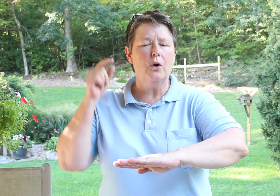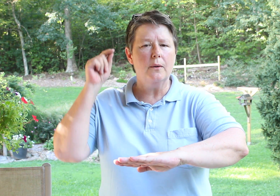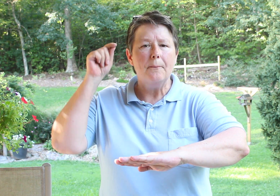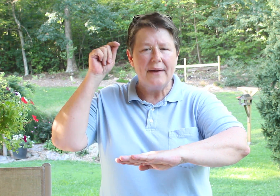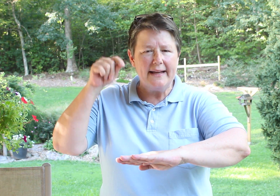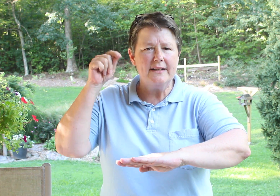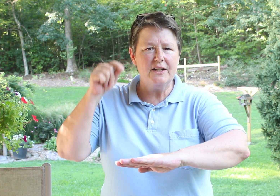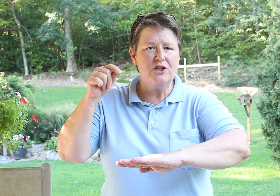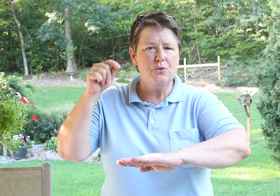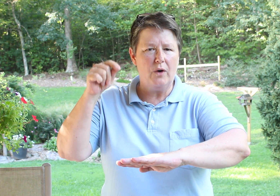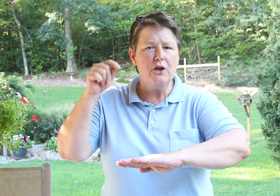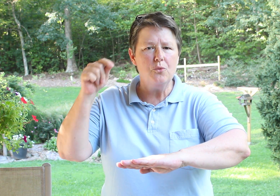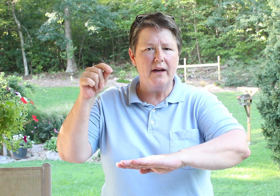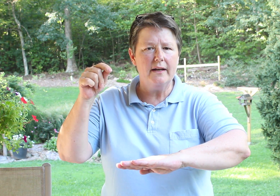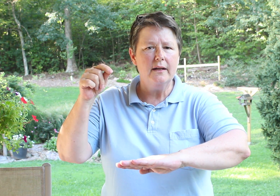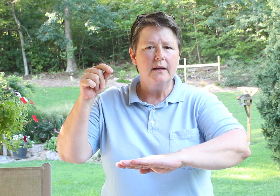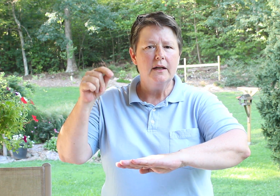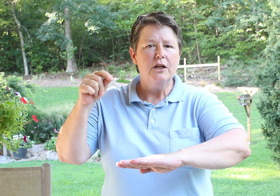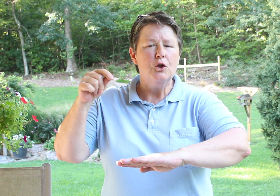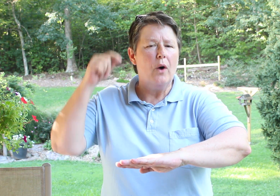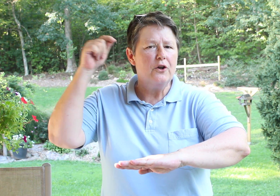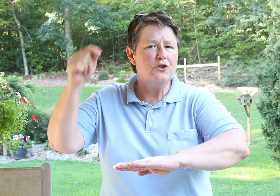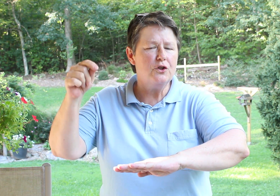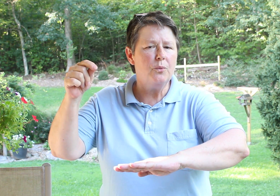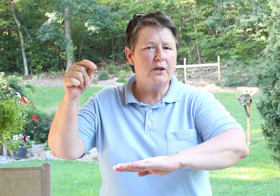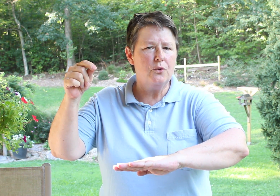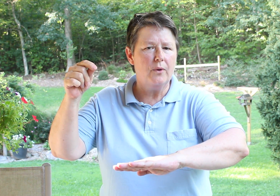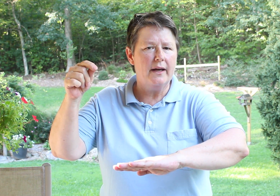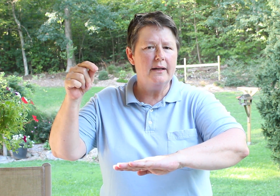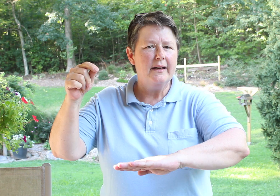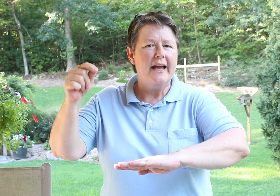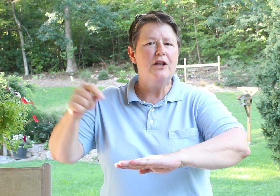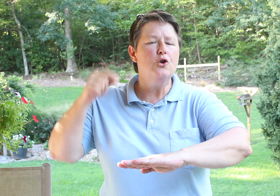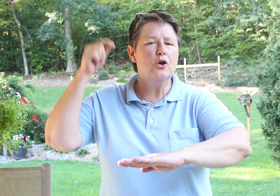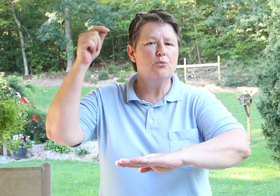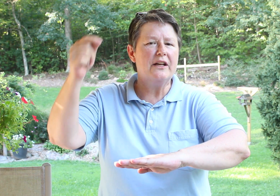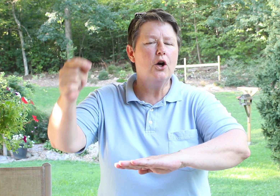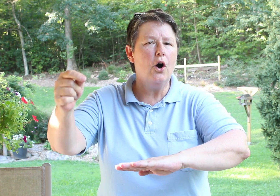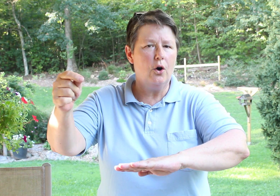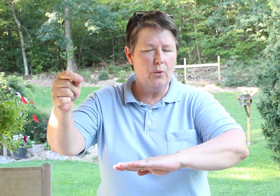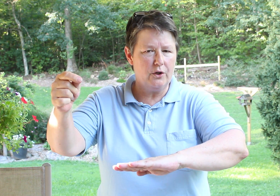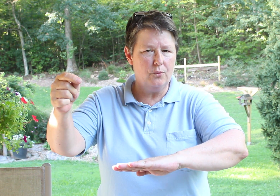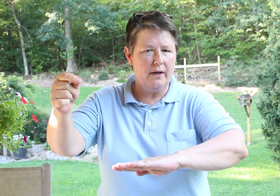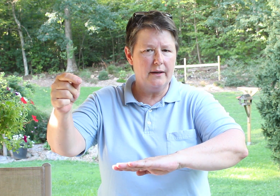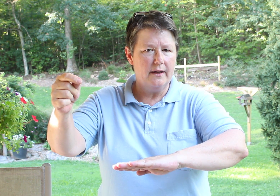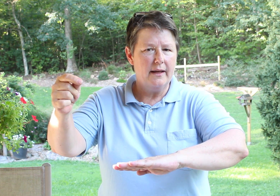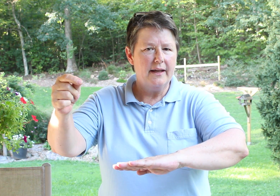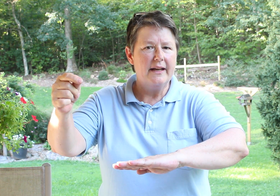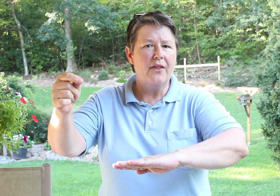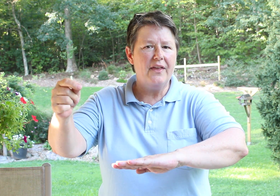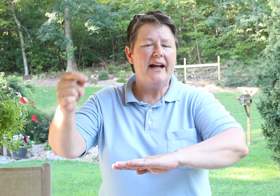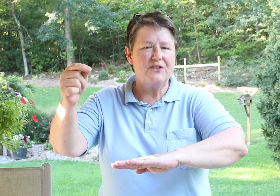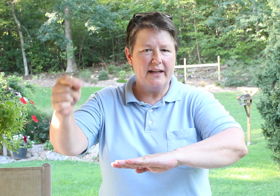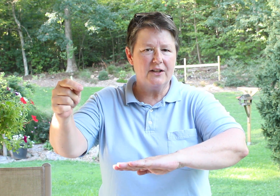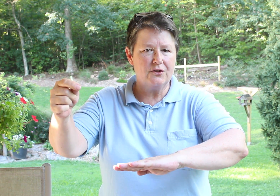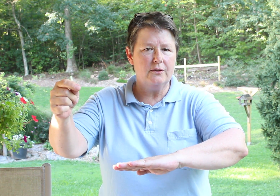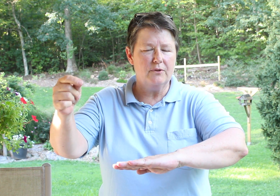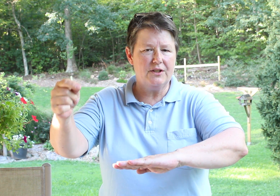were paying attention while you read, you understood what you read, and you could recall what you read. Now that's excellent